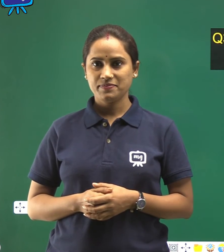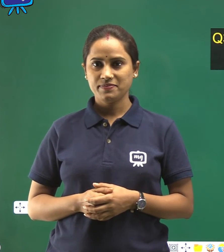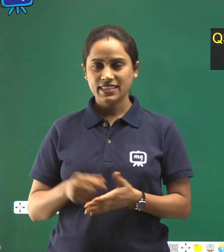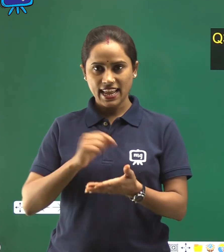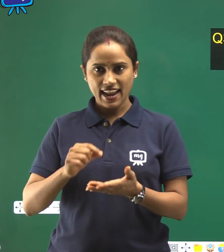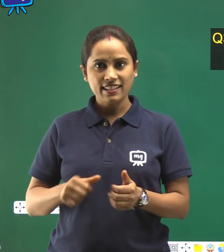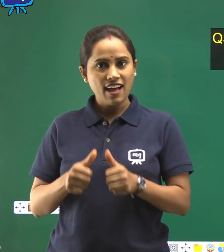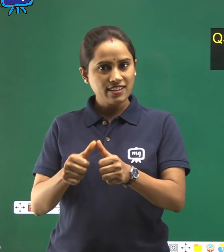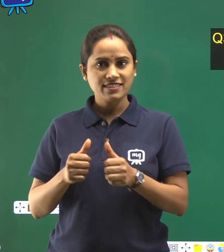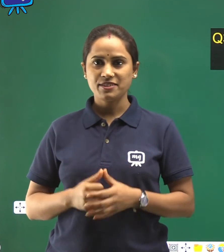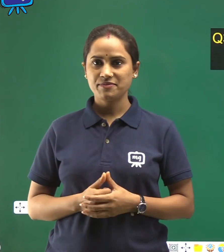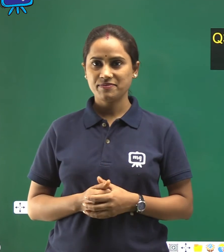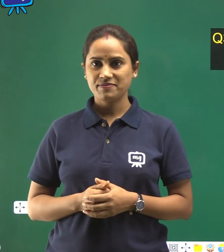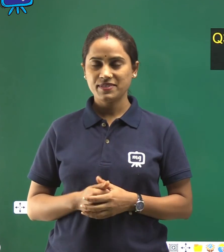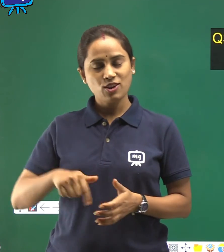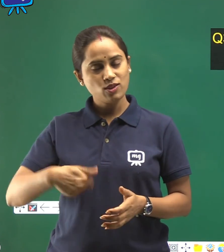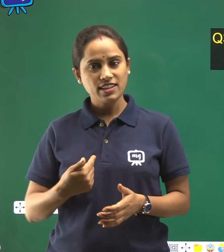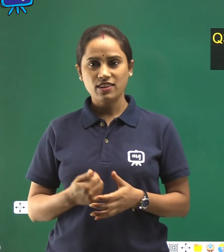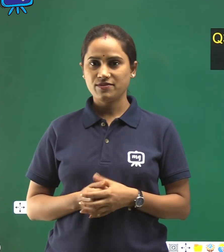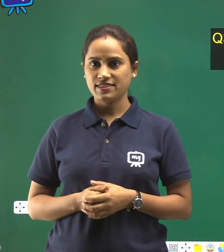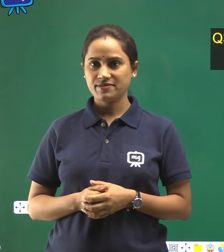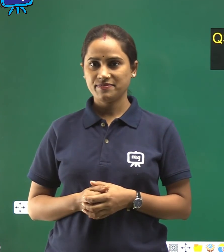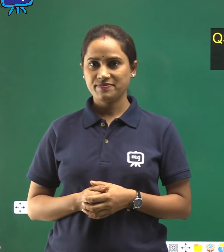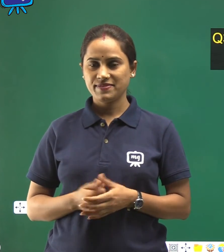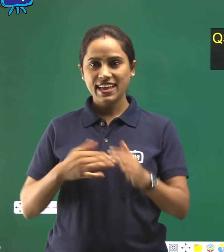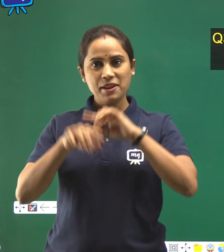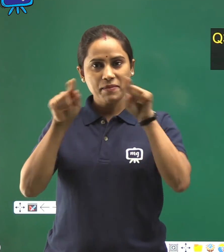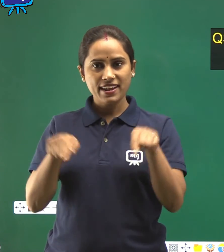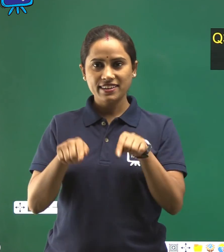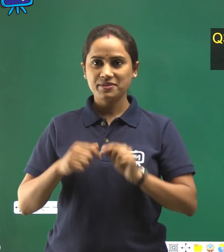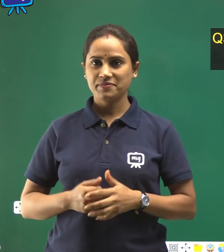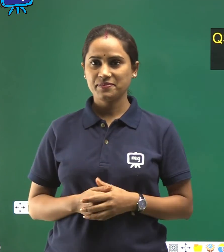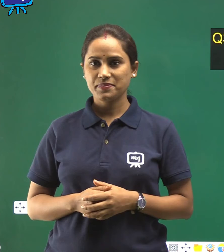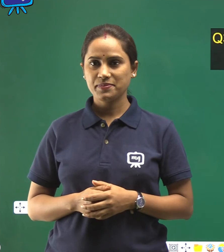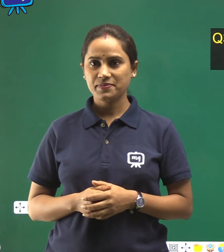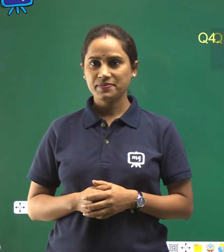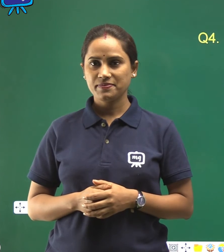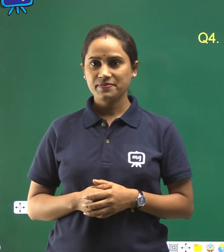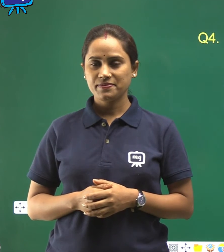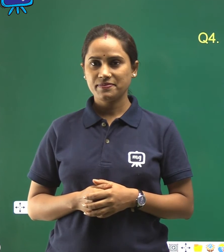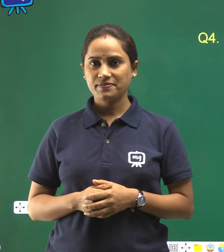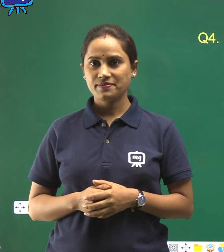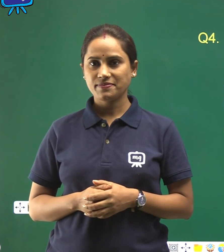write the answer yourself in bracket.